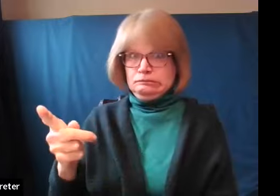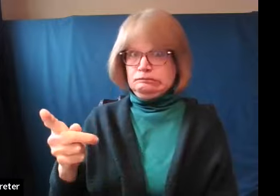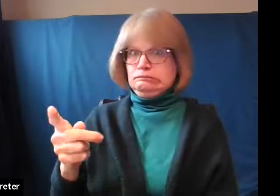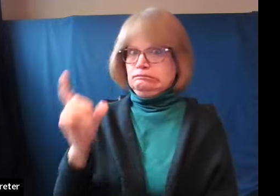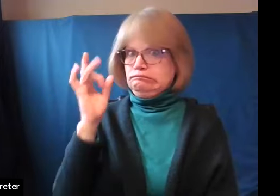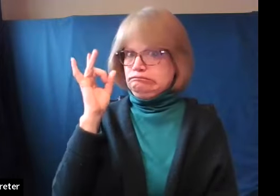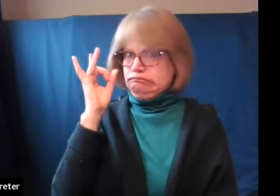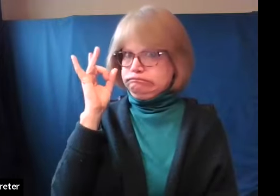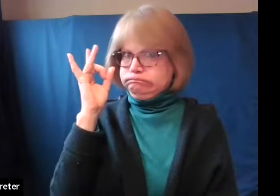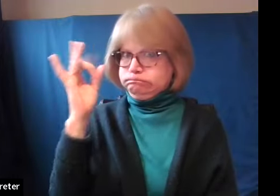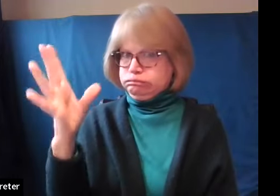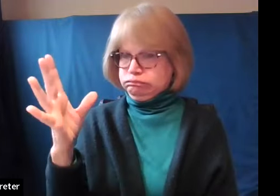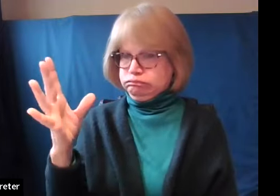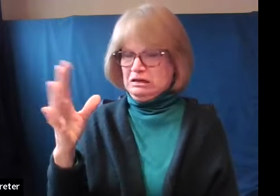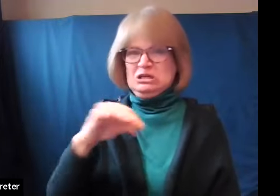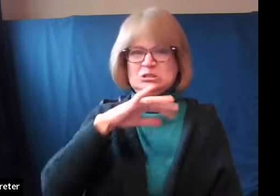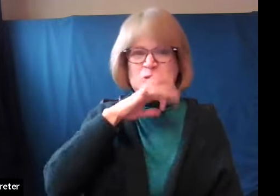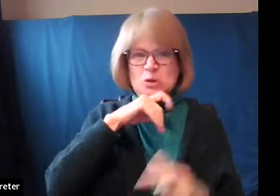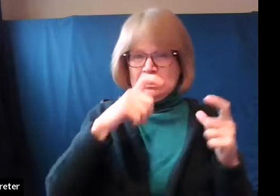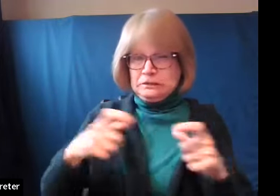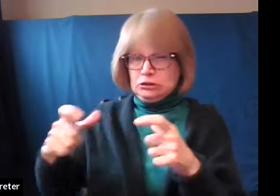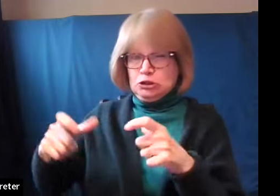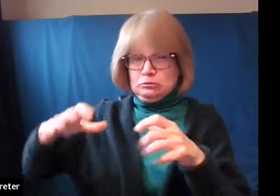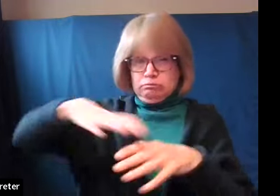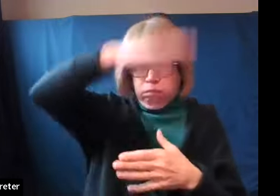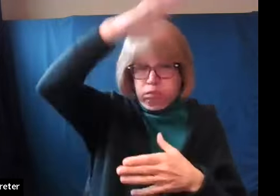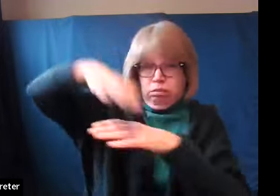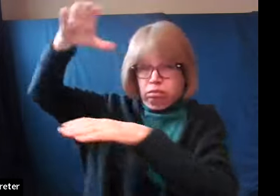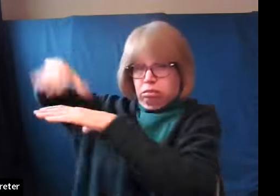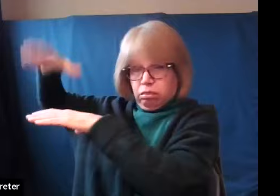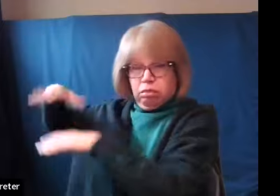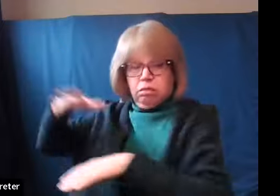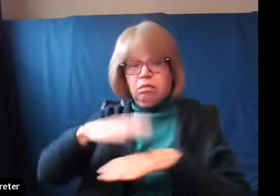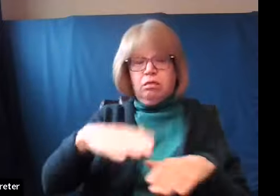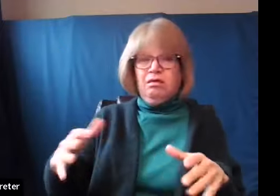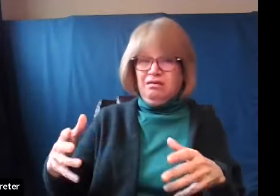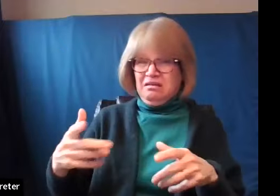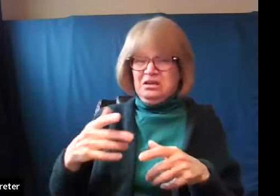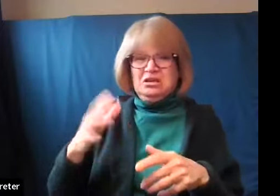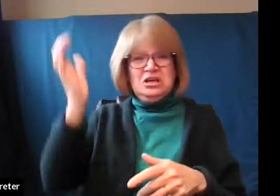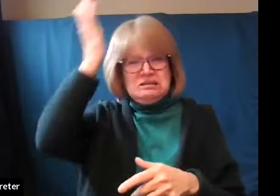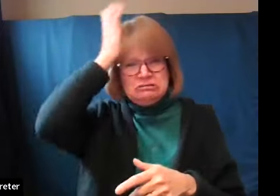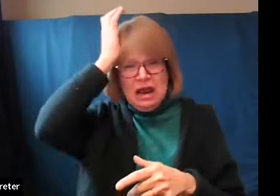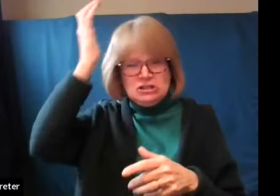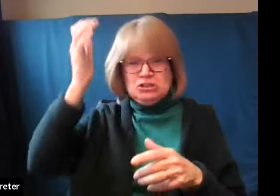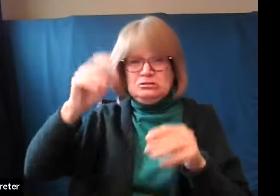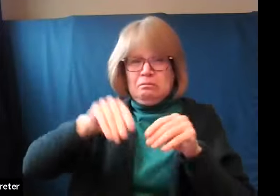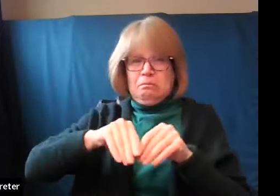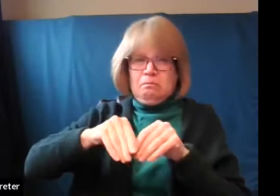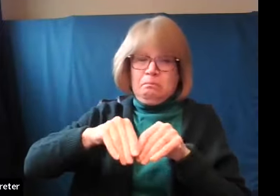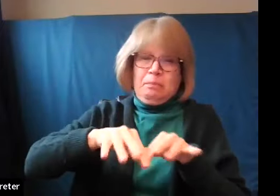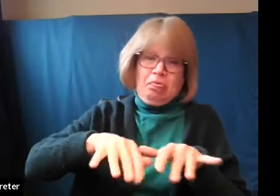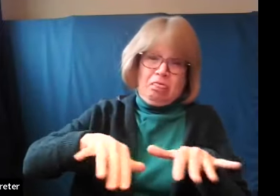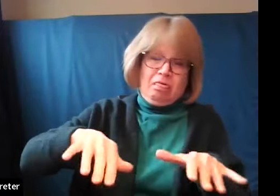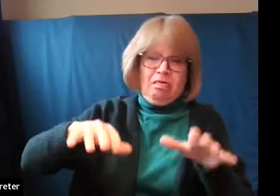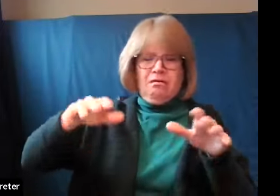file. Collections of dirty dishes everywhere. Liquid contents from the trash can spilling onto its